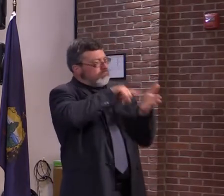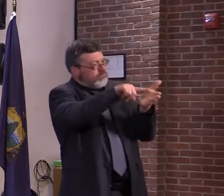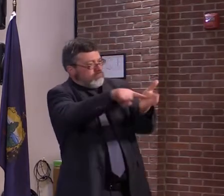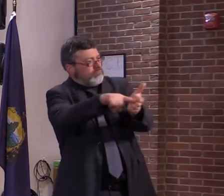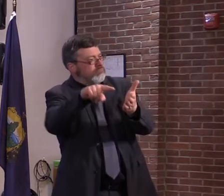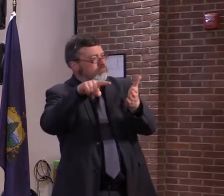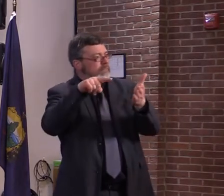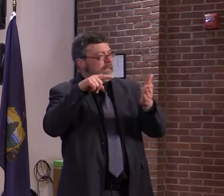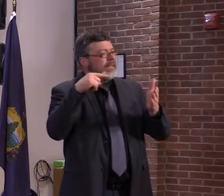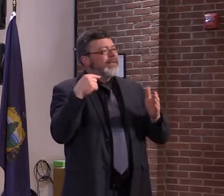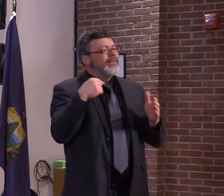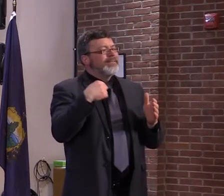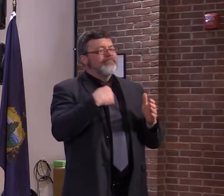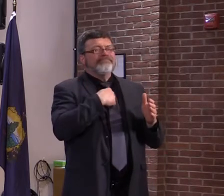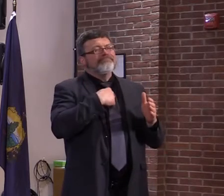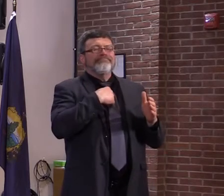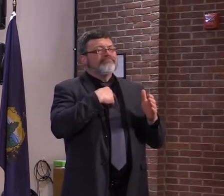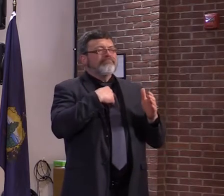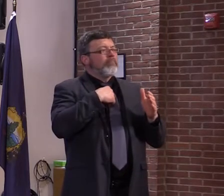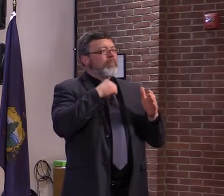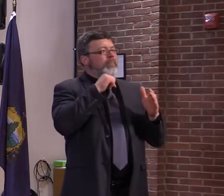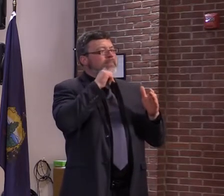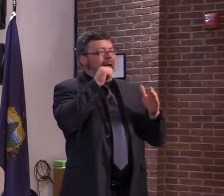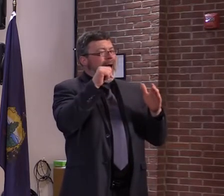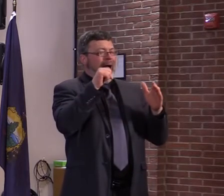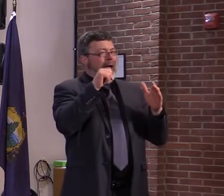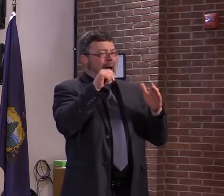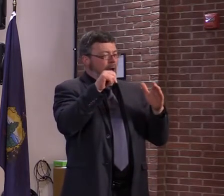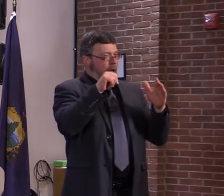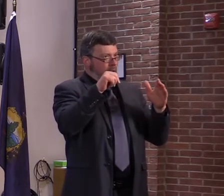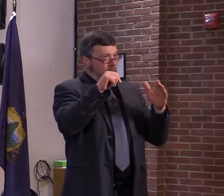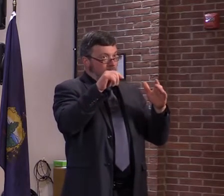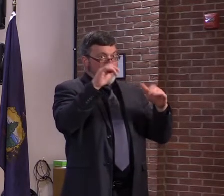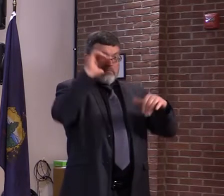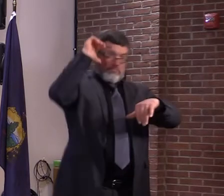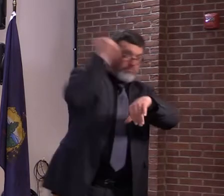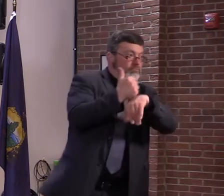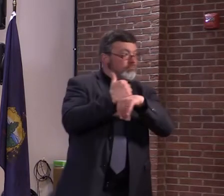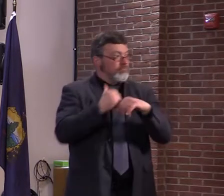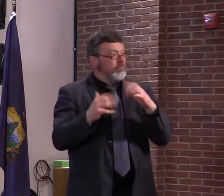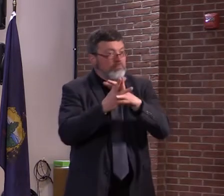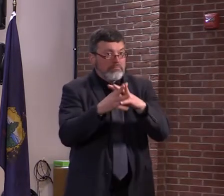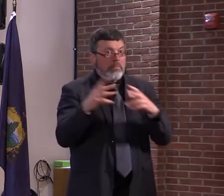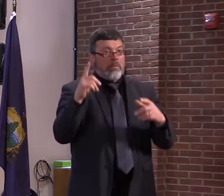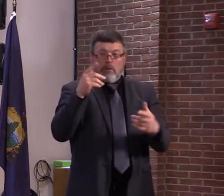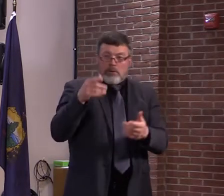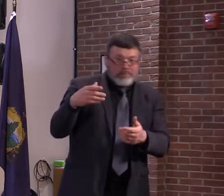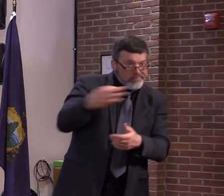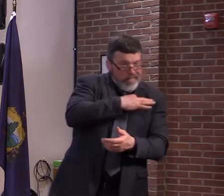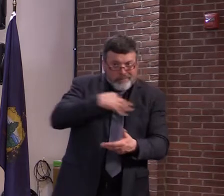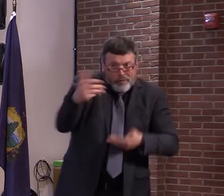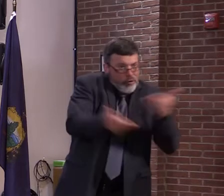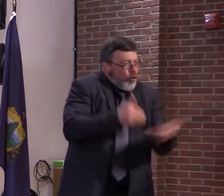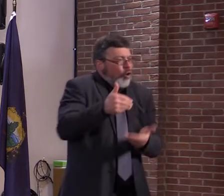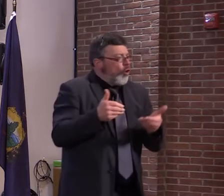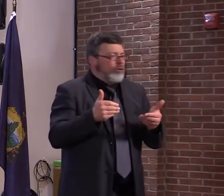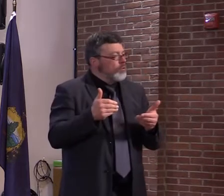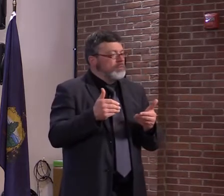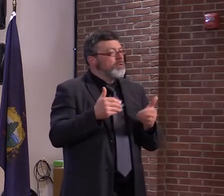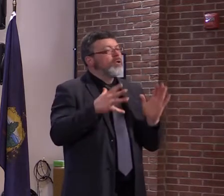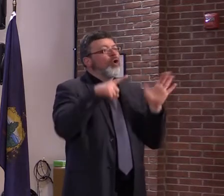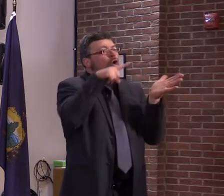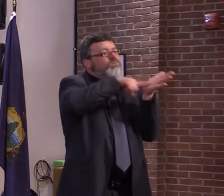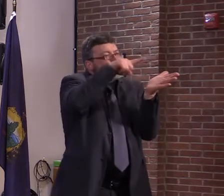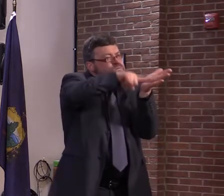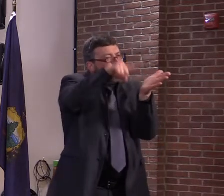same as erecting a facility and staffing it. So hopefully that means they're sort